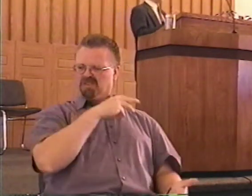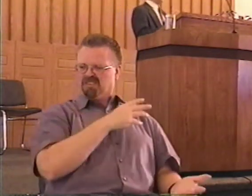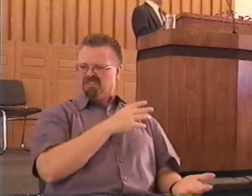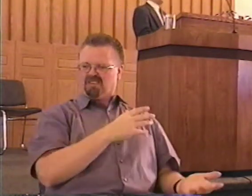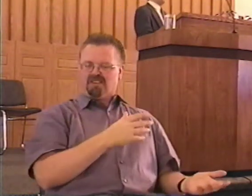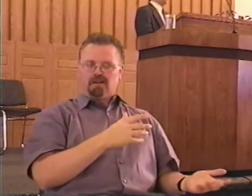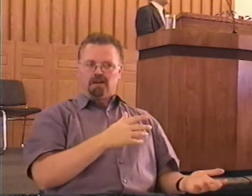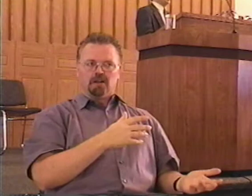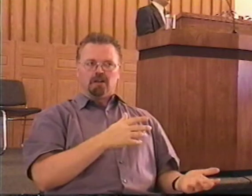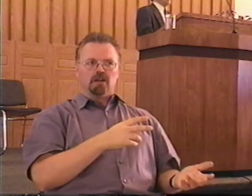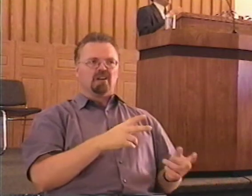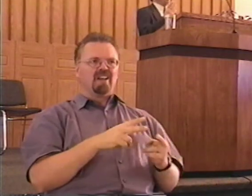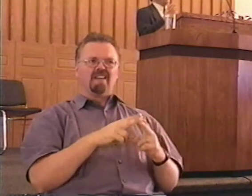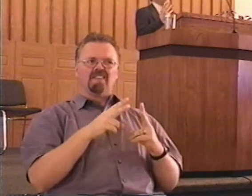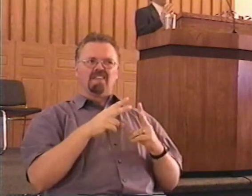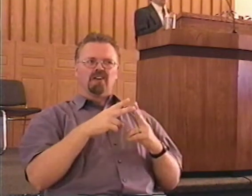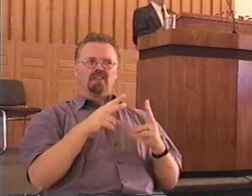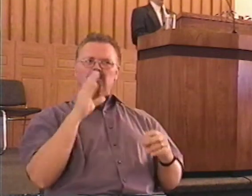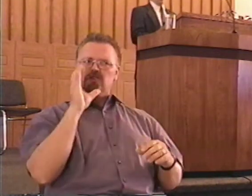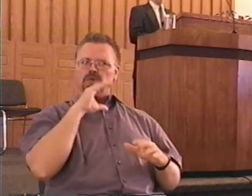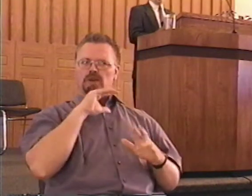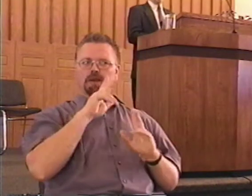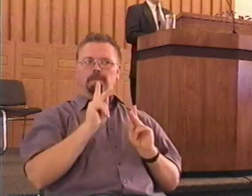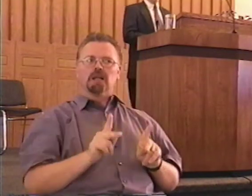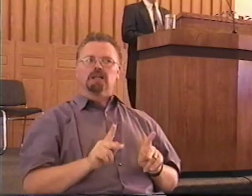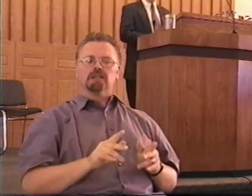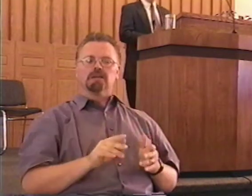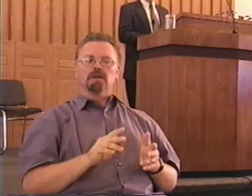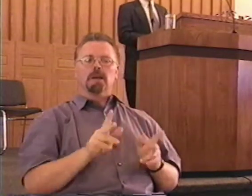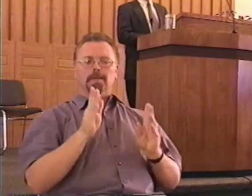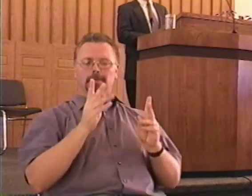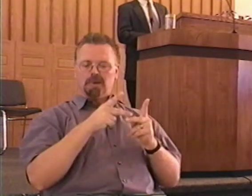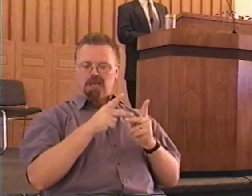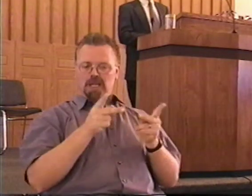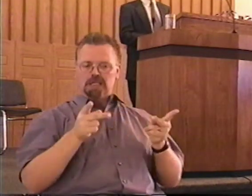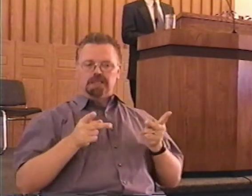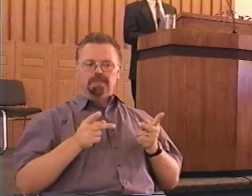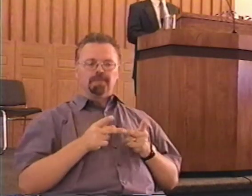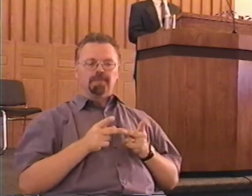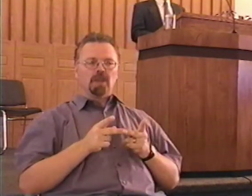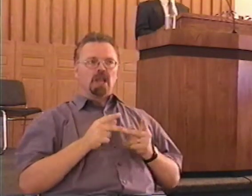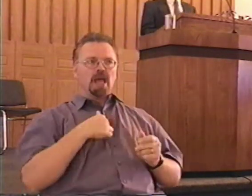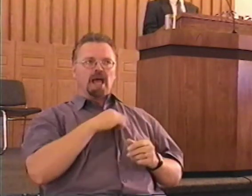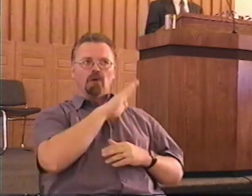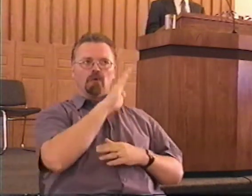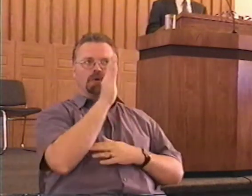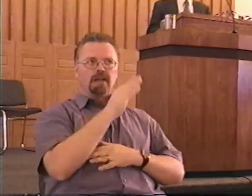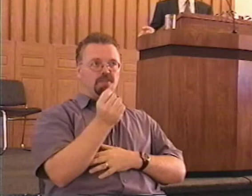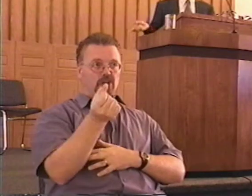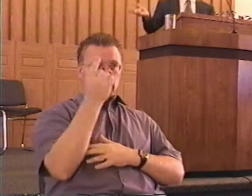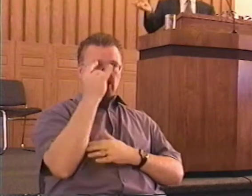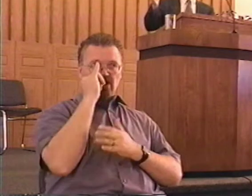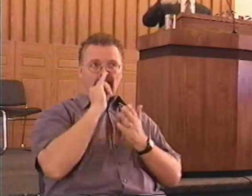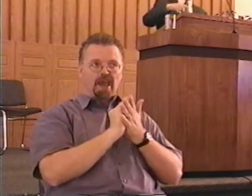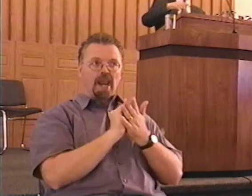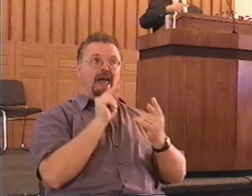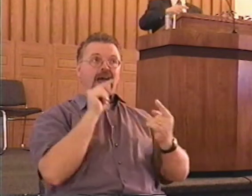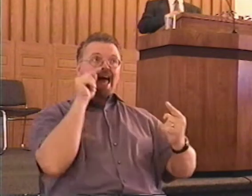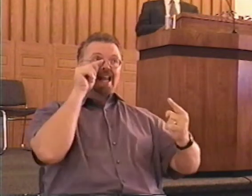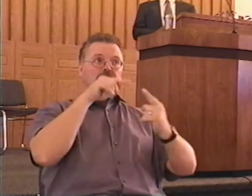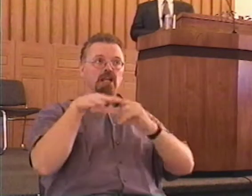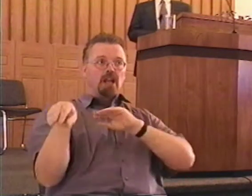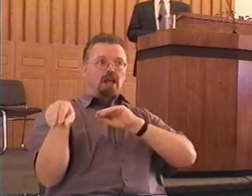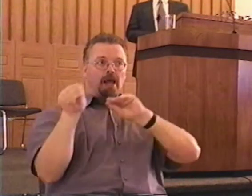It's a very secular place. I would have never understood what Martin Lloyd-Jones was describing here until I moved